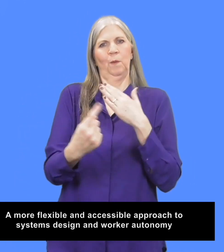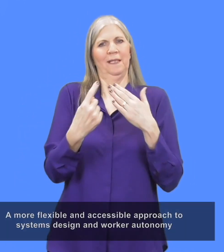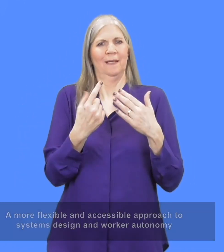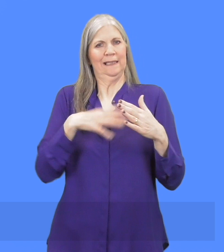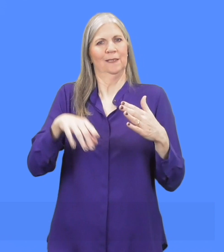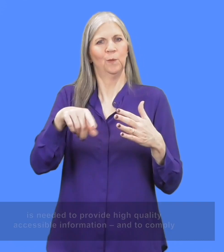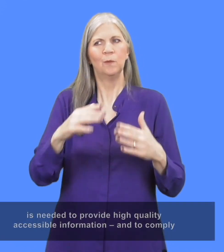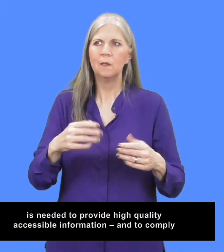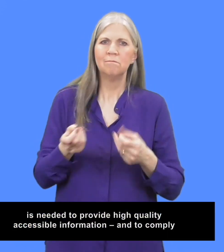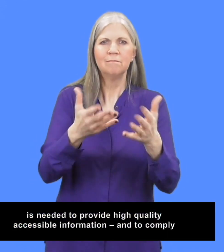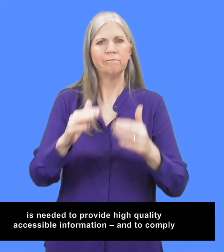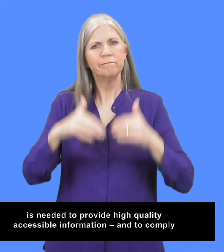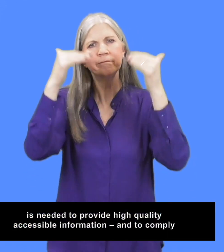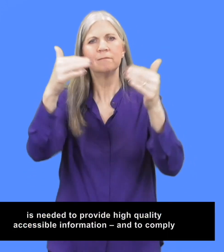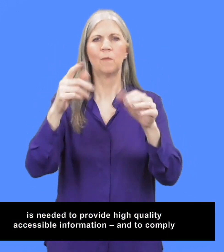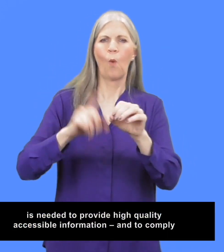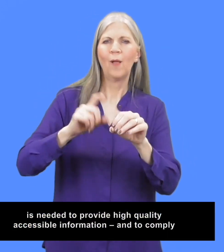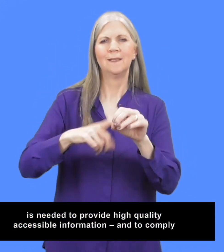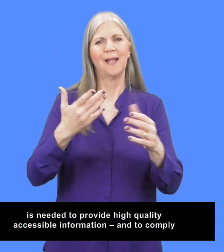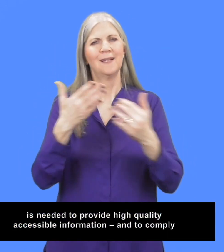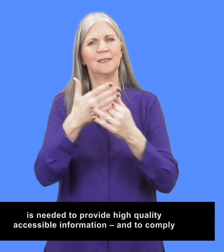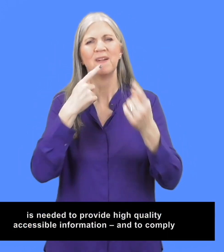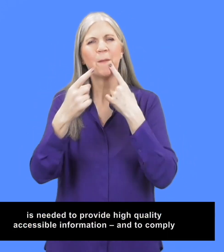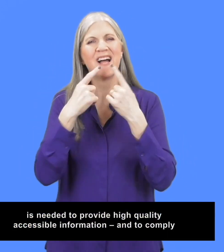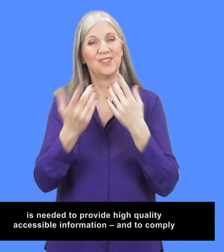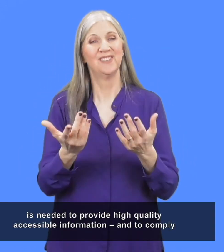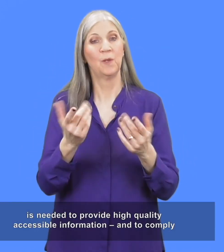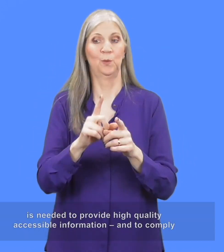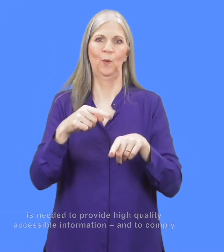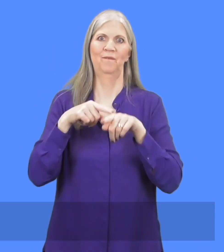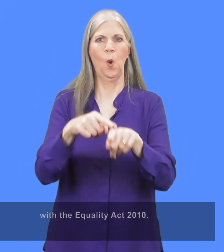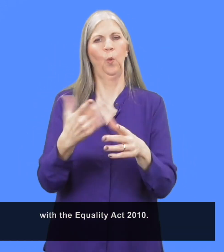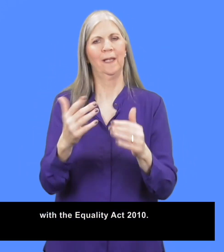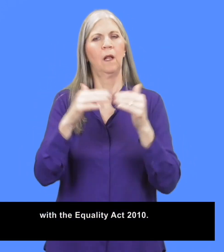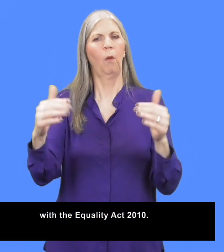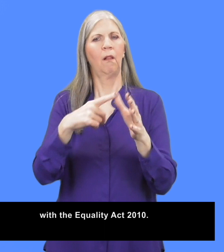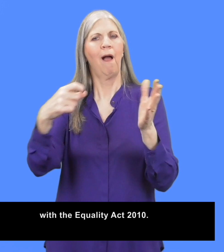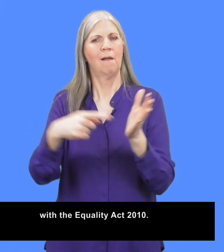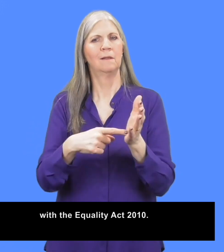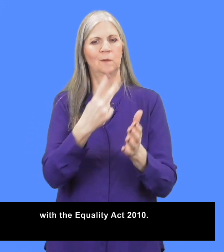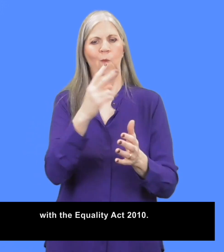is needed to provide high-quality, accessible information and to comply with the Equality Act 2010.